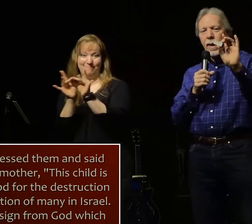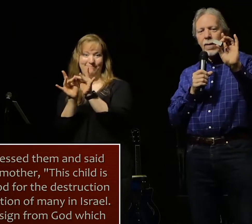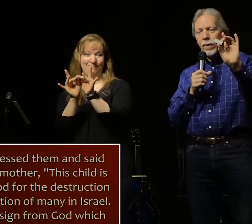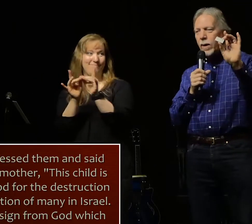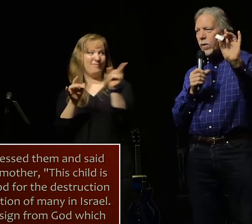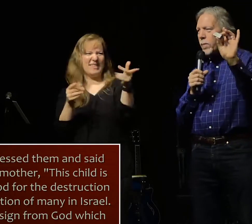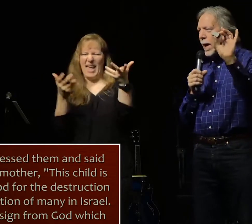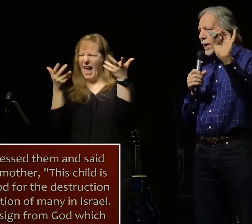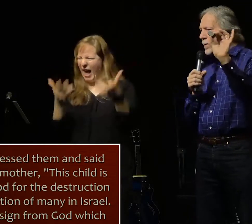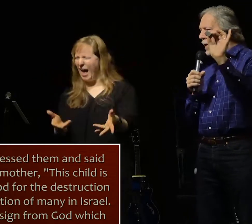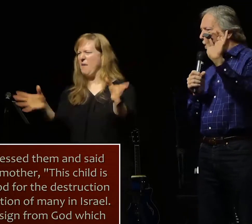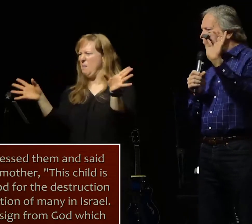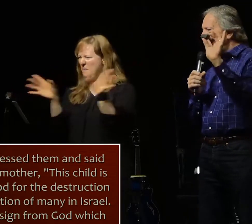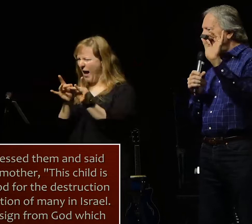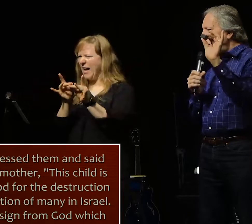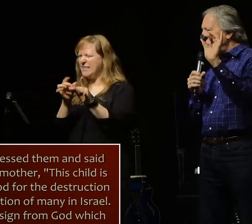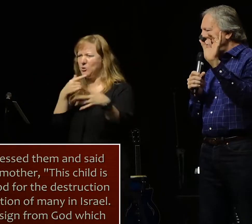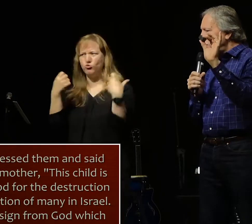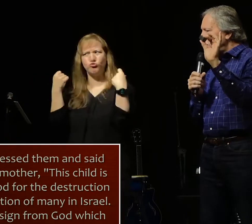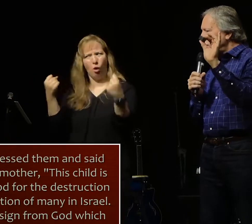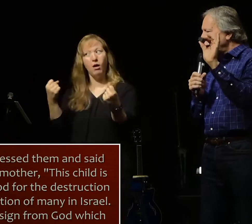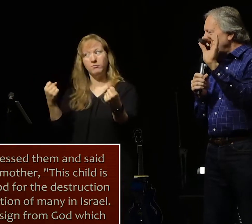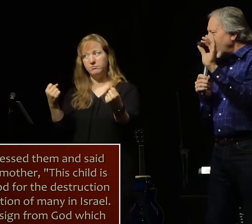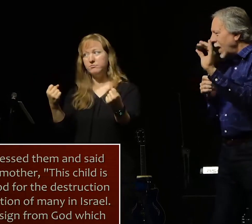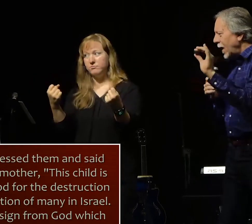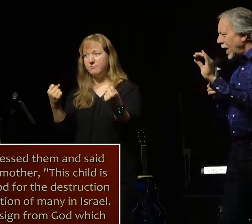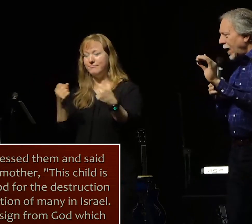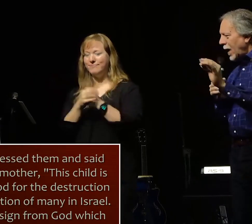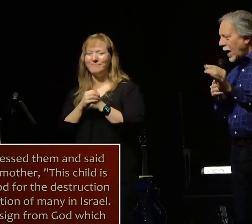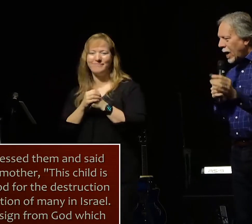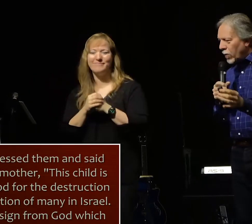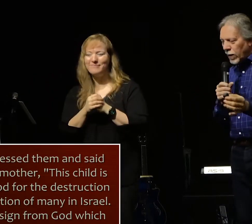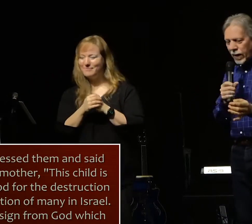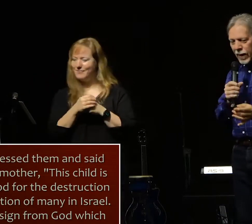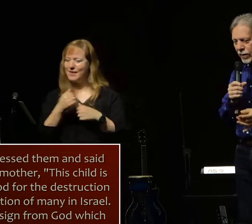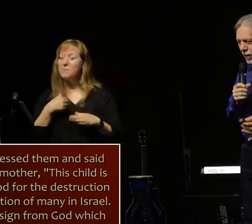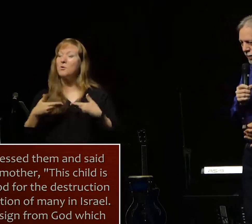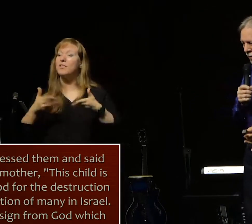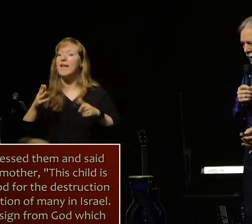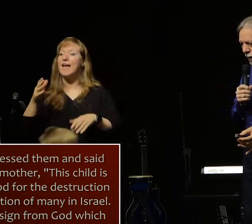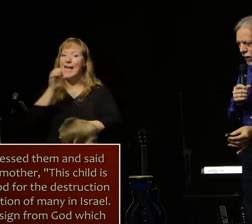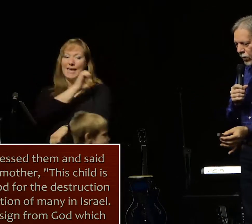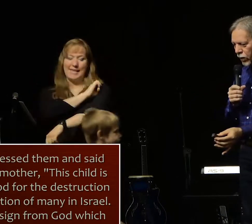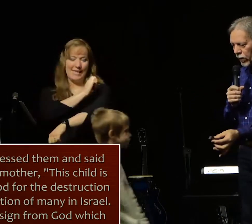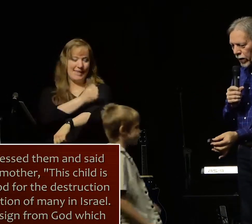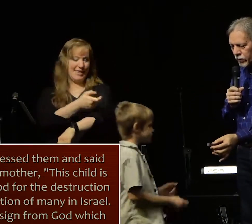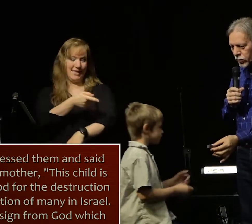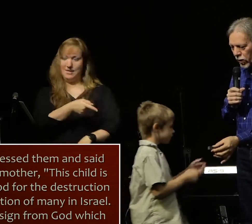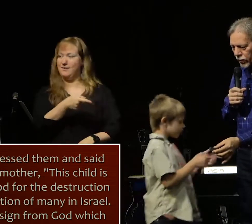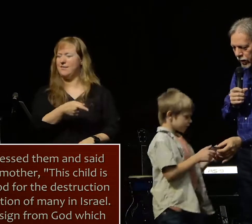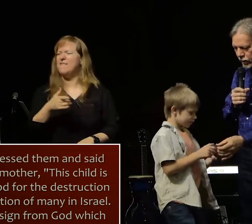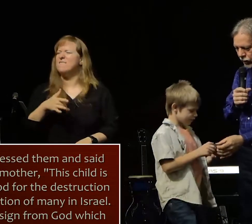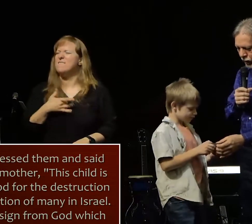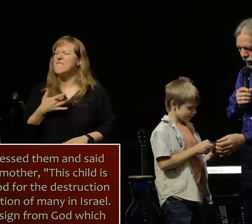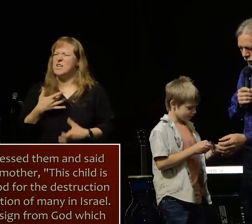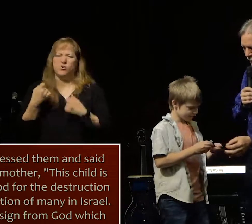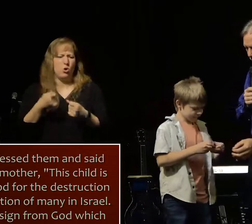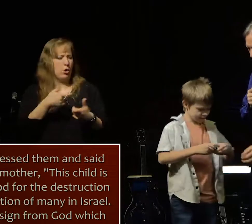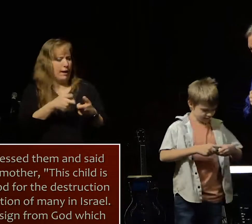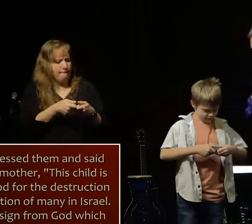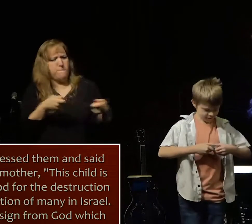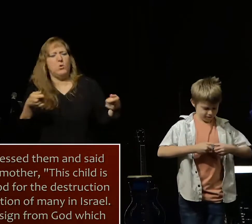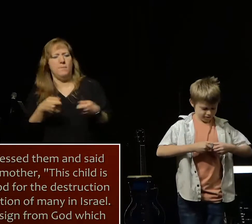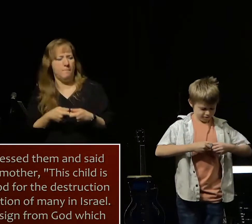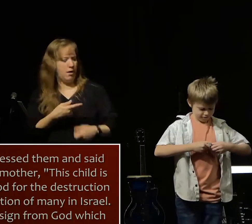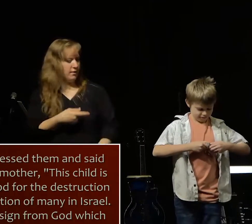some heavy-duty magnets here. They're strong. And I'm going to let Ethan feel how strong they are. See if you can pull those